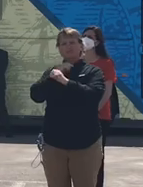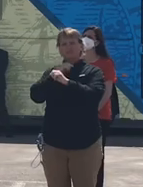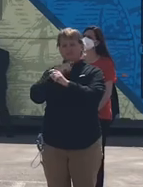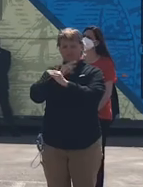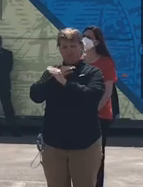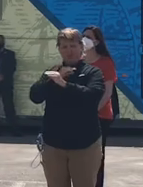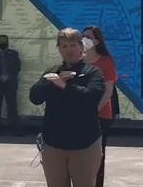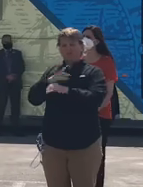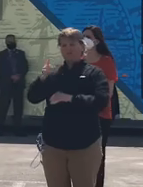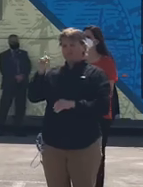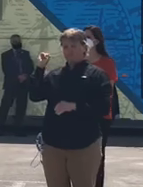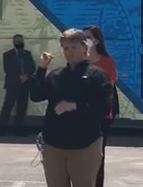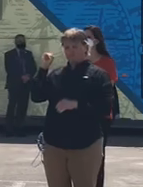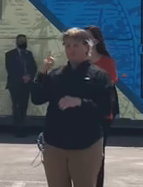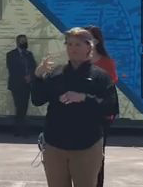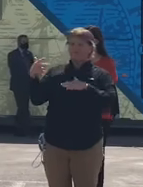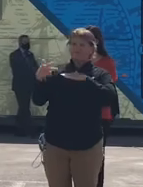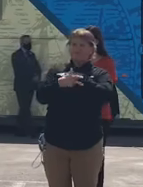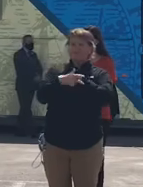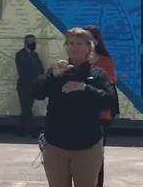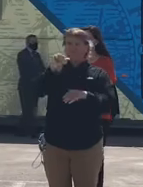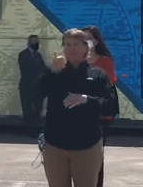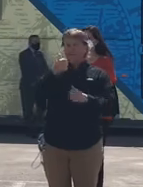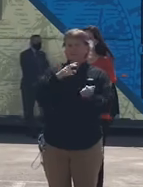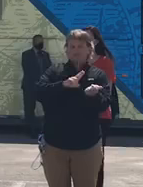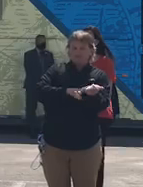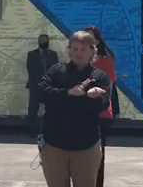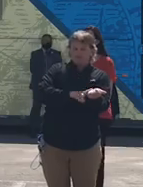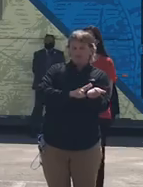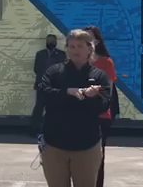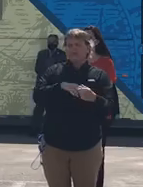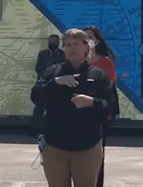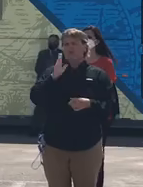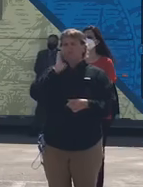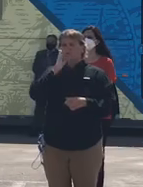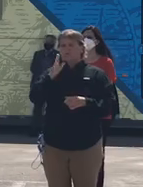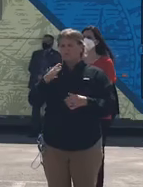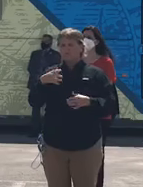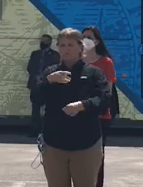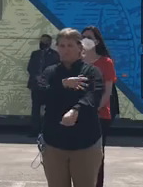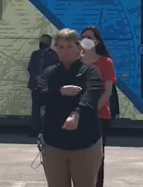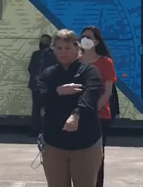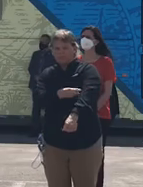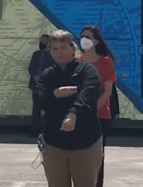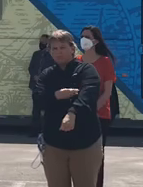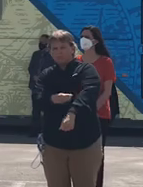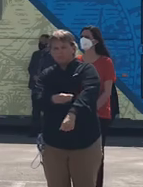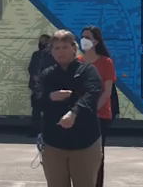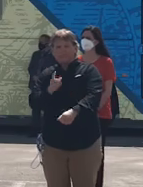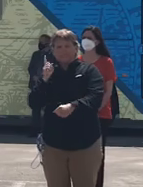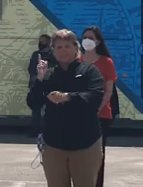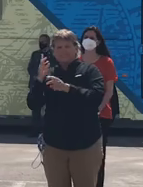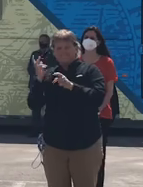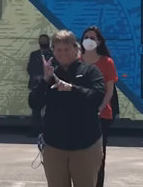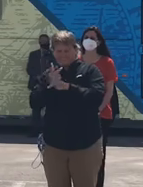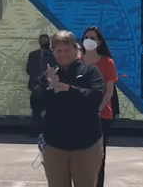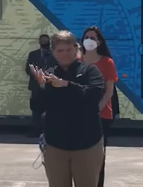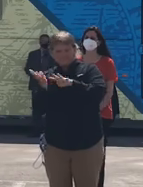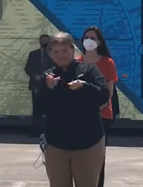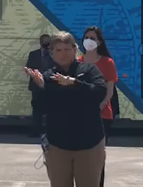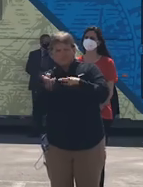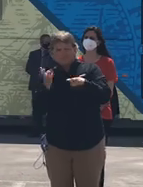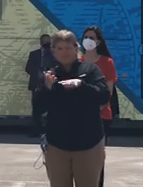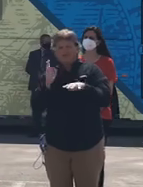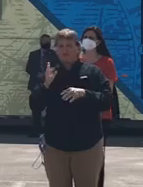contracted nurses. They're going to be taking samples. They're going to be handling the logistics. Our strategy with this is assisted